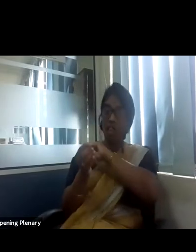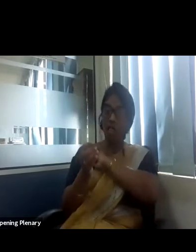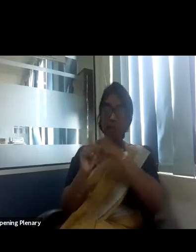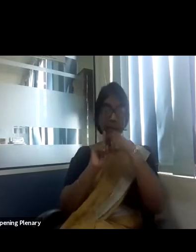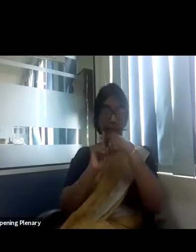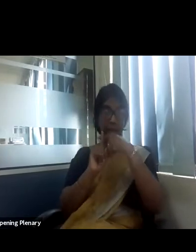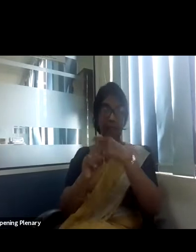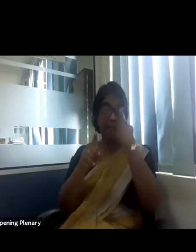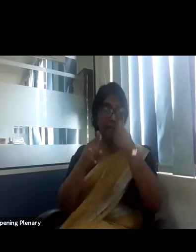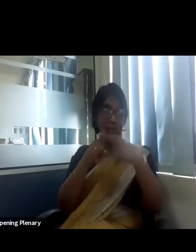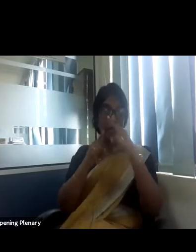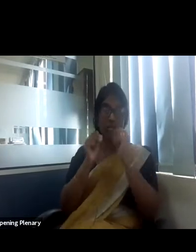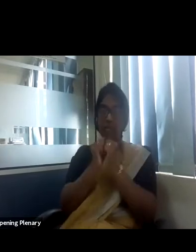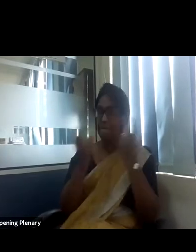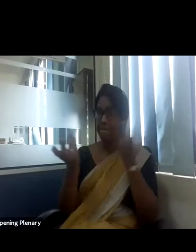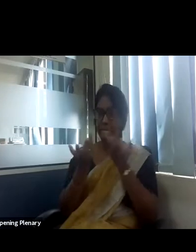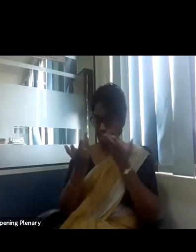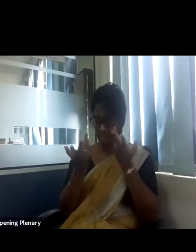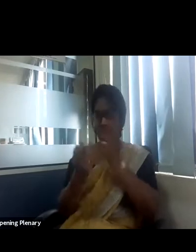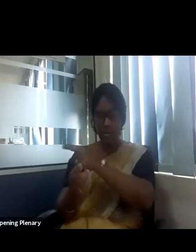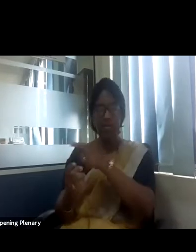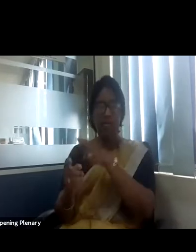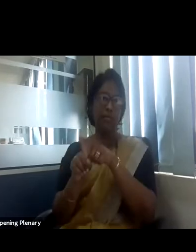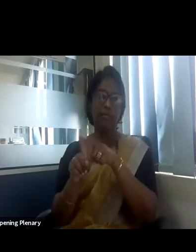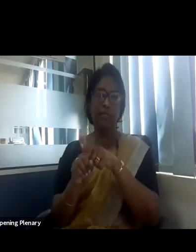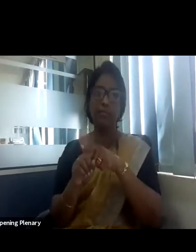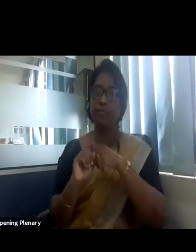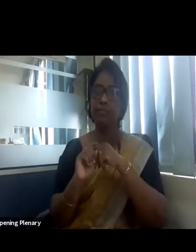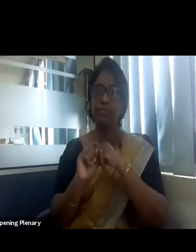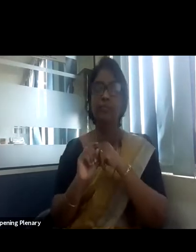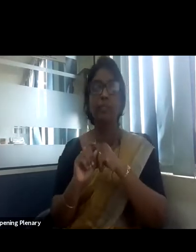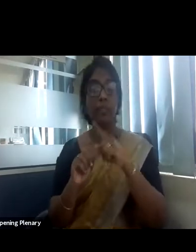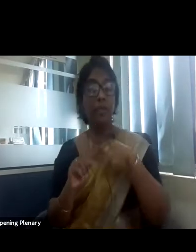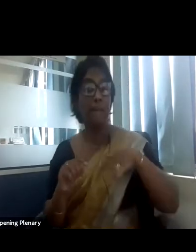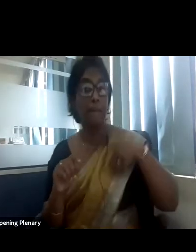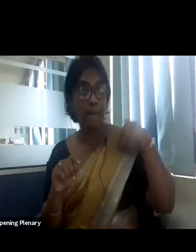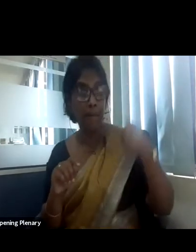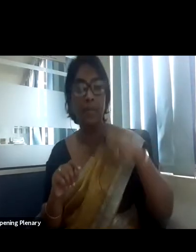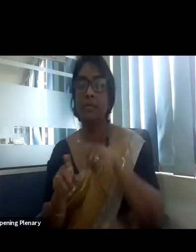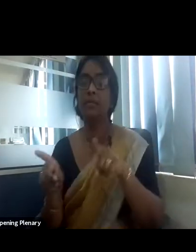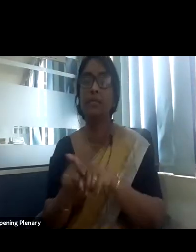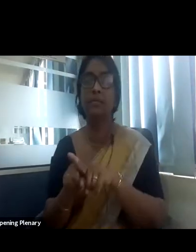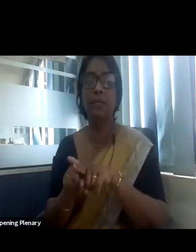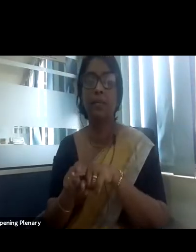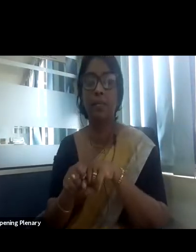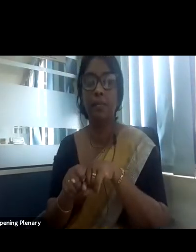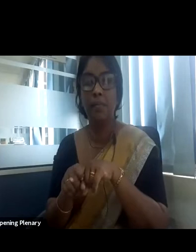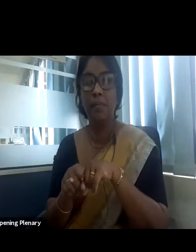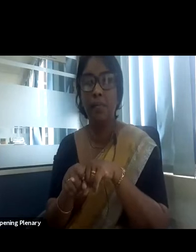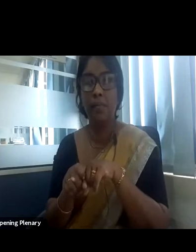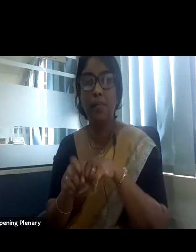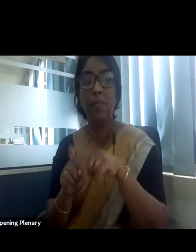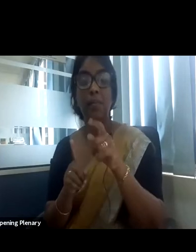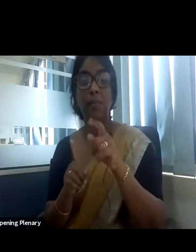So, Keynesian economics basically supports a mixed economy, guided largely by the private sector, but partly